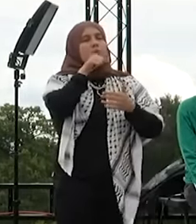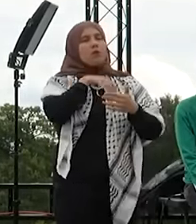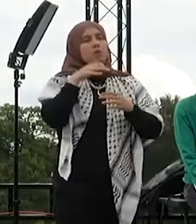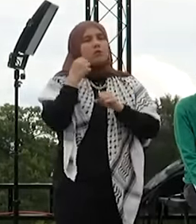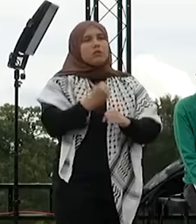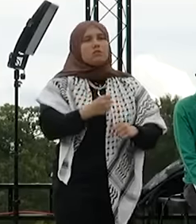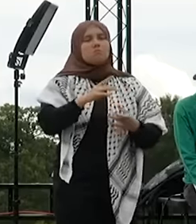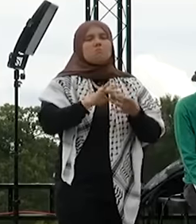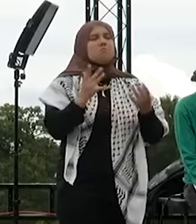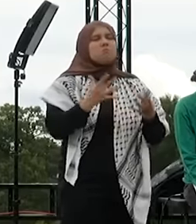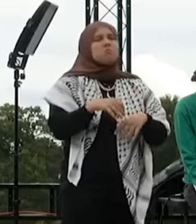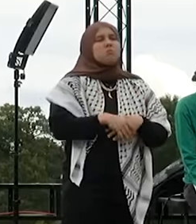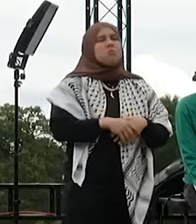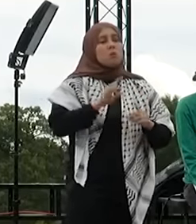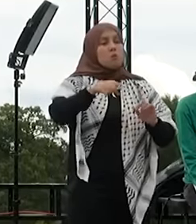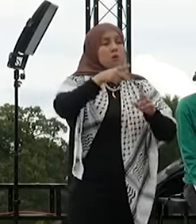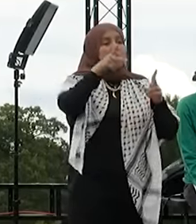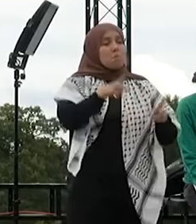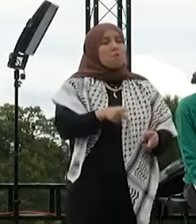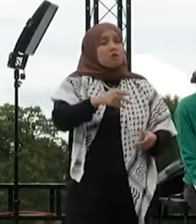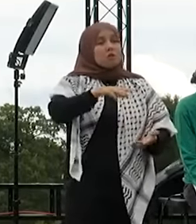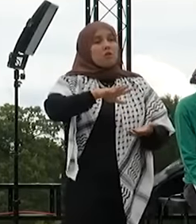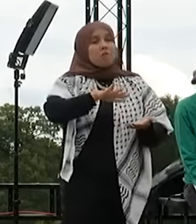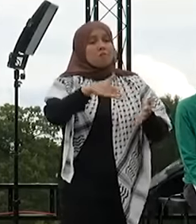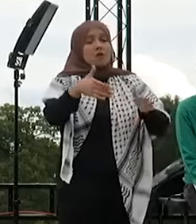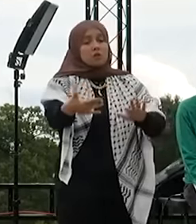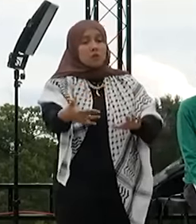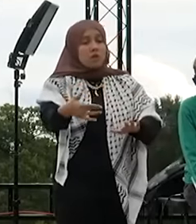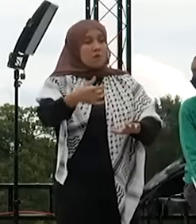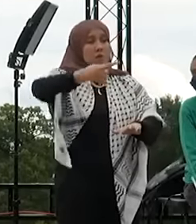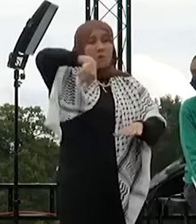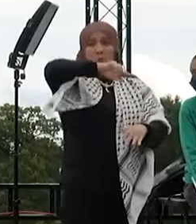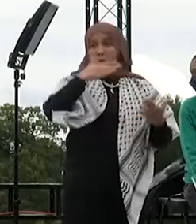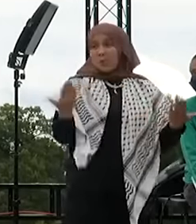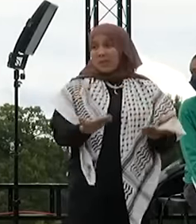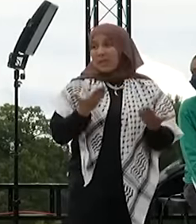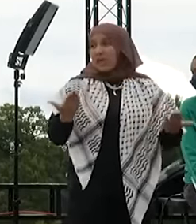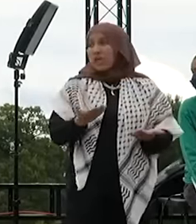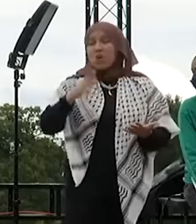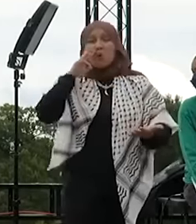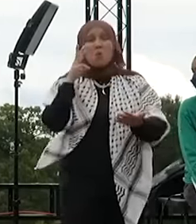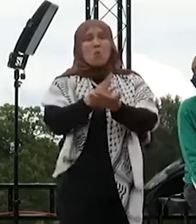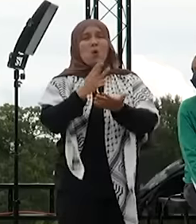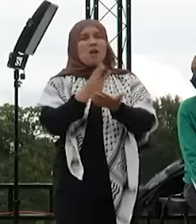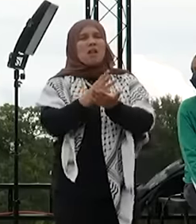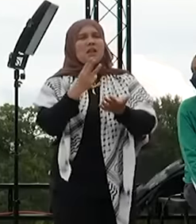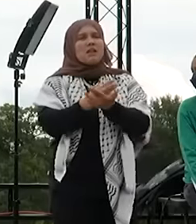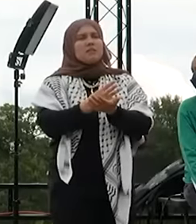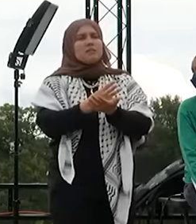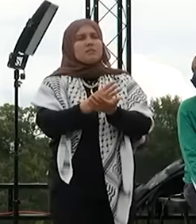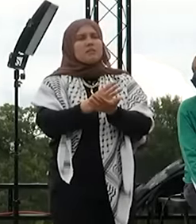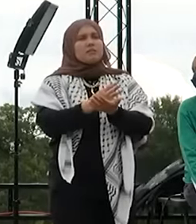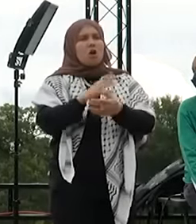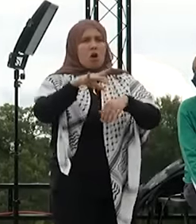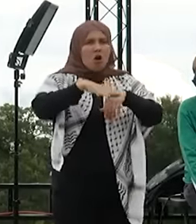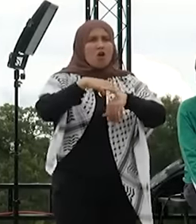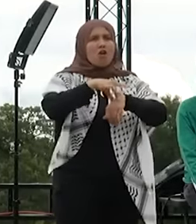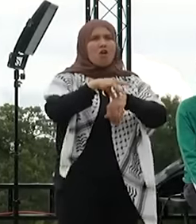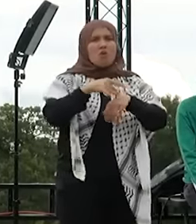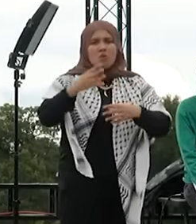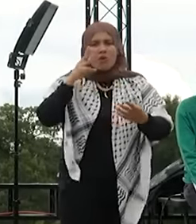when someone passes away, you are the witnesses of God on this earth. You witness whether or not they were